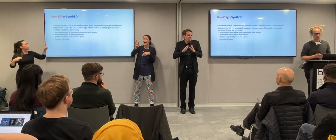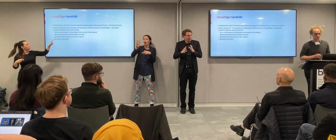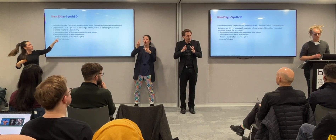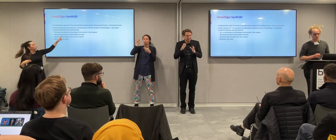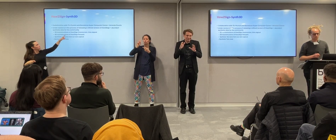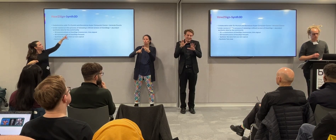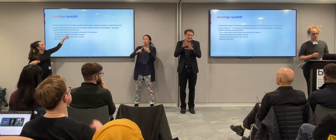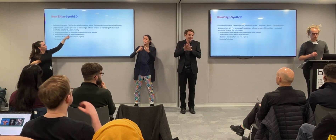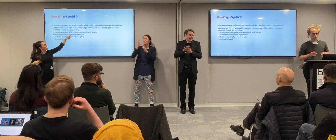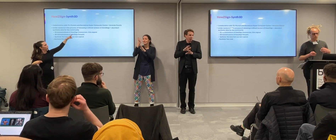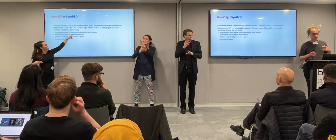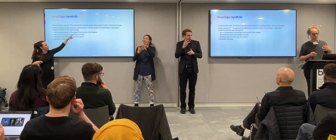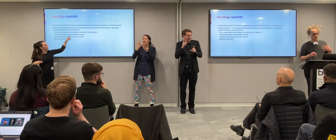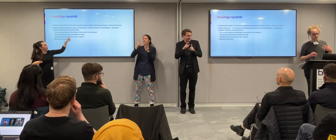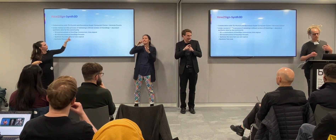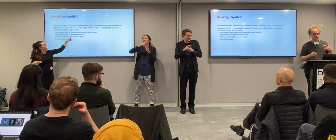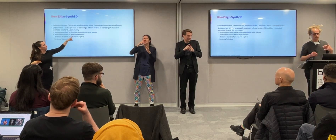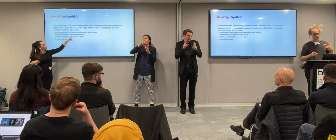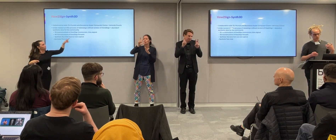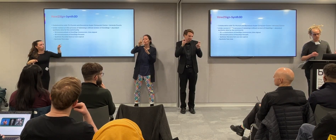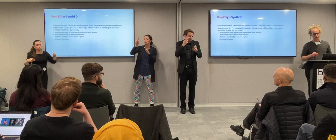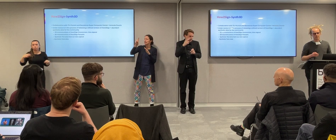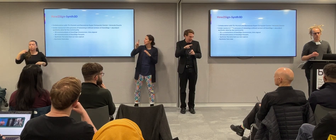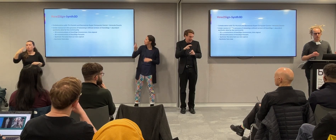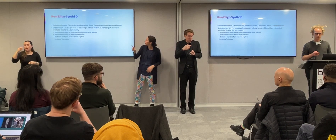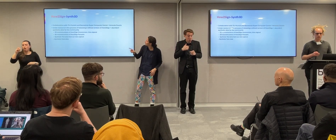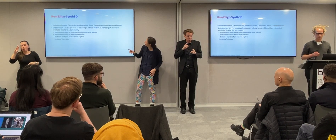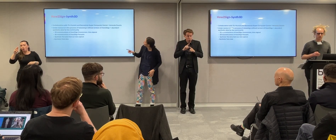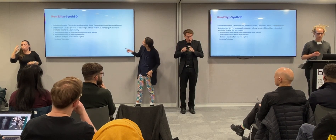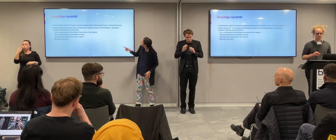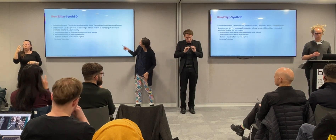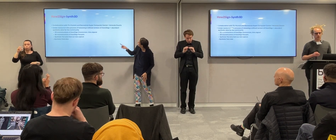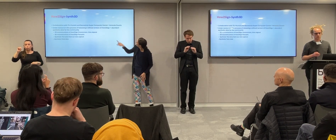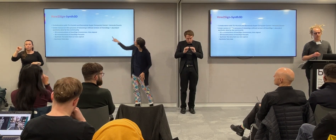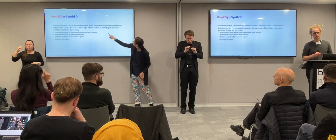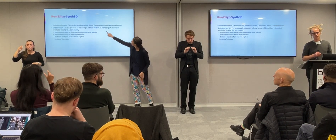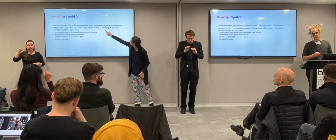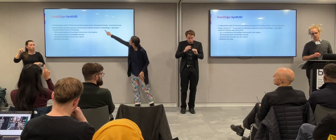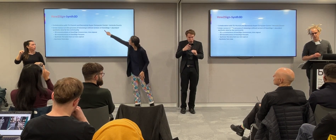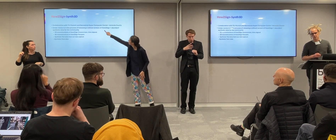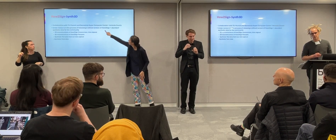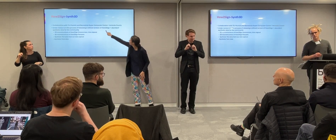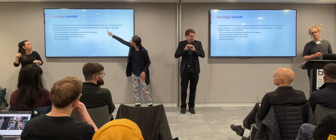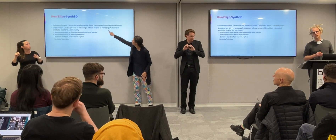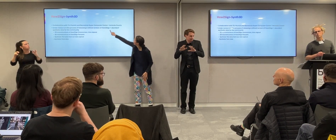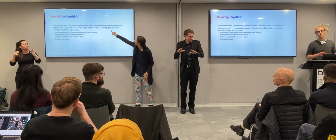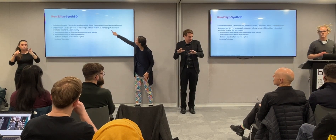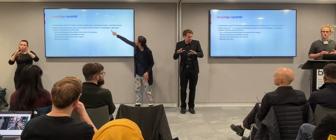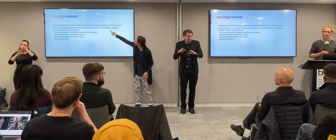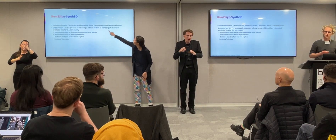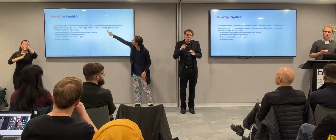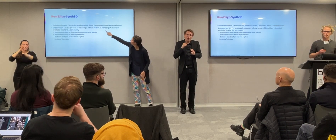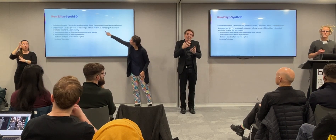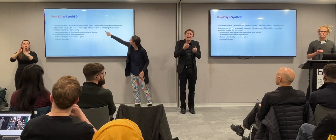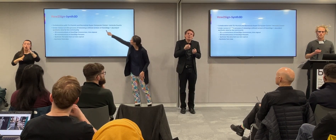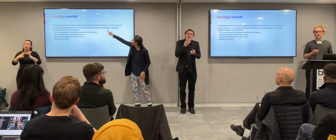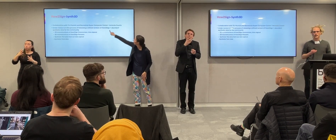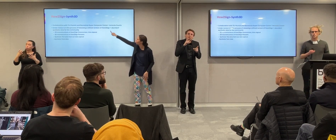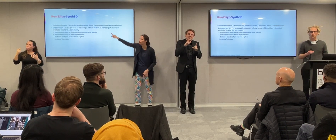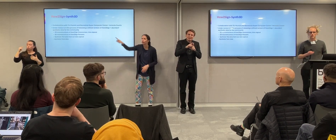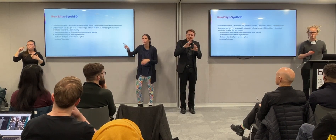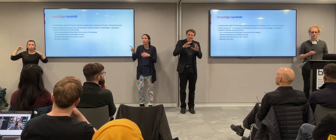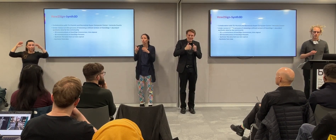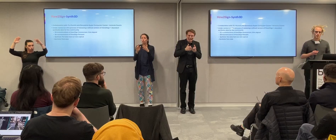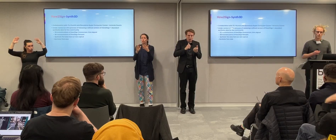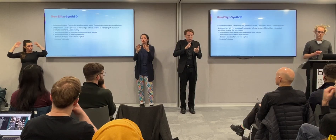3D, which contains 3D reconstructions of how to sign green screen. But How to Sign actually